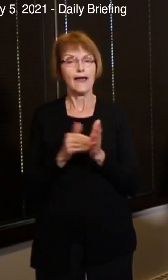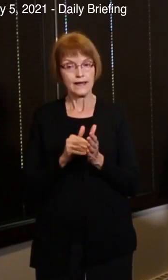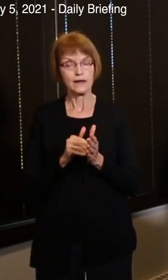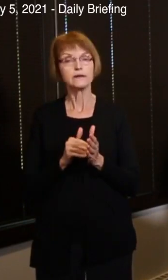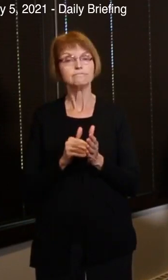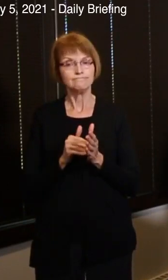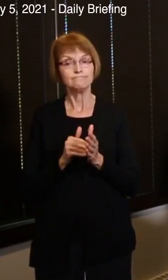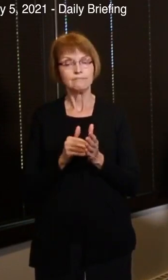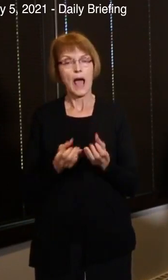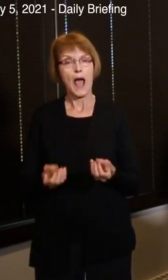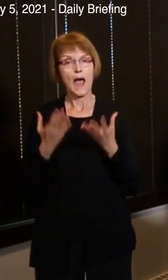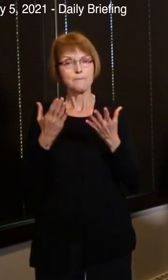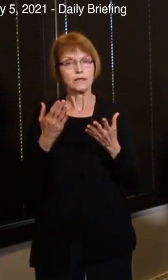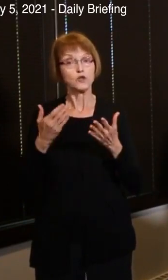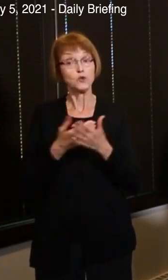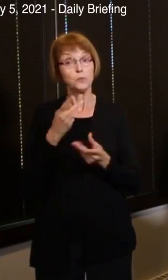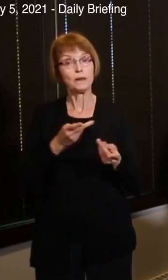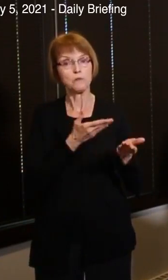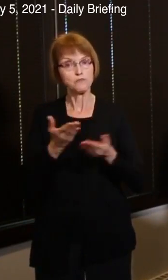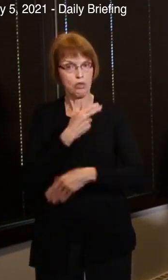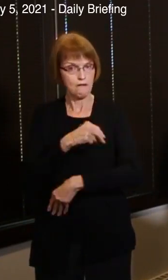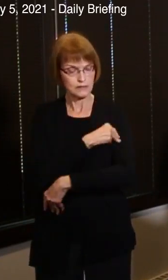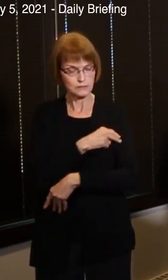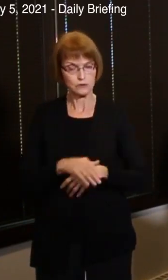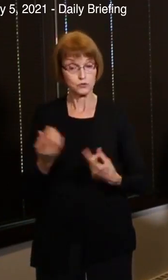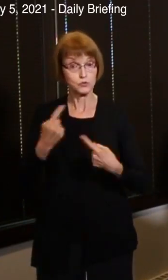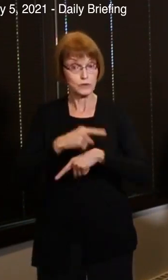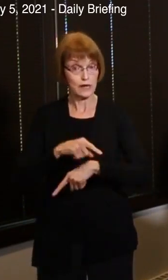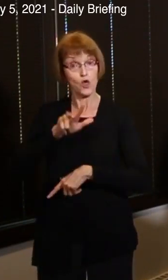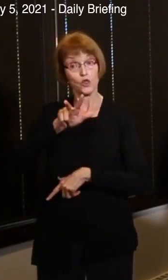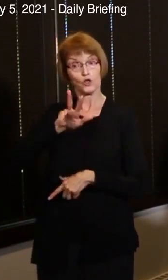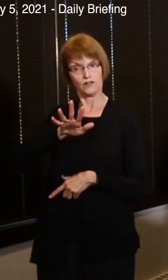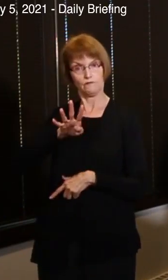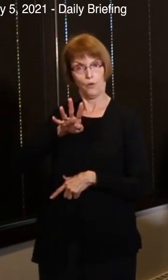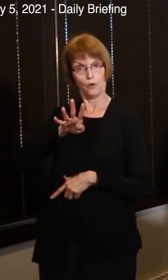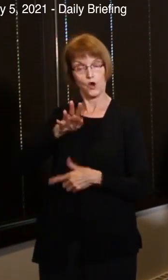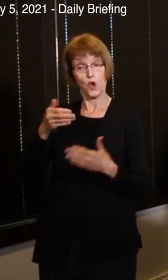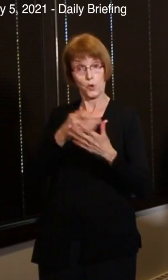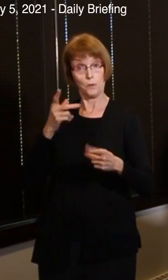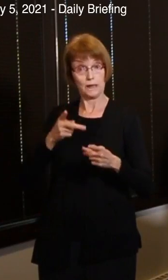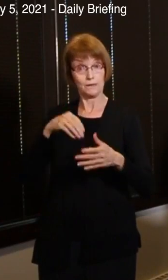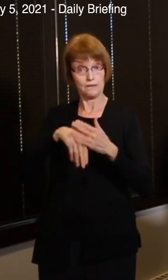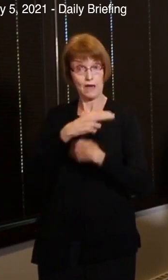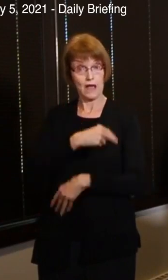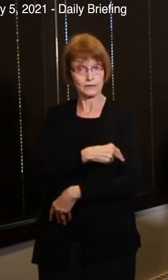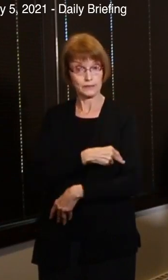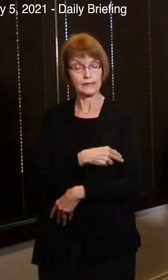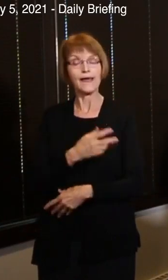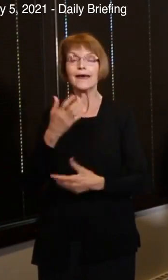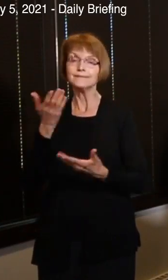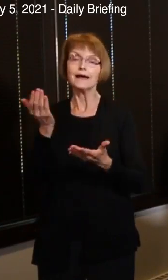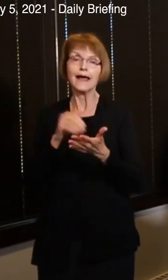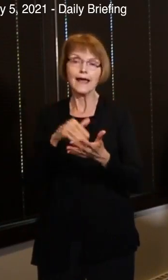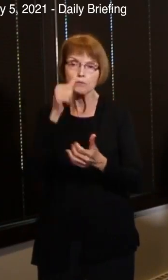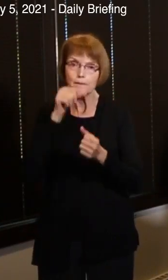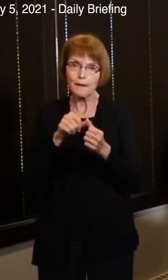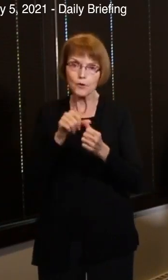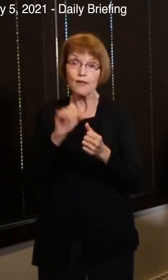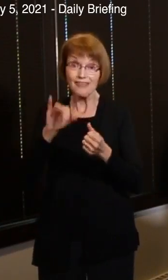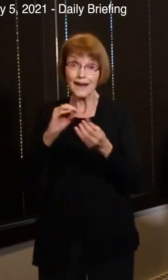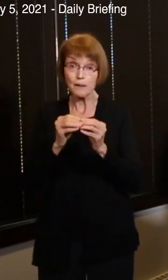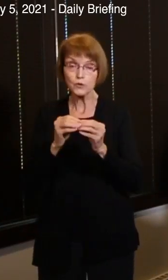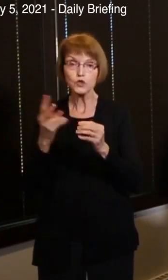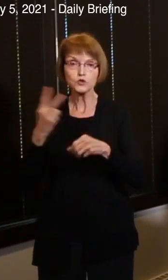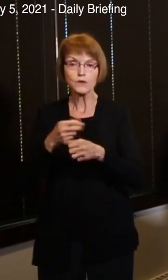our hospital admissions. Today we're reporting 34 admissions, and again, it's delayed for 2 days. And our